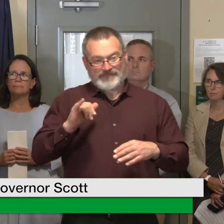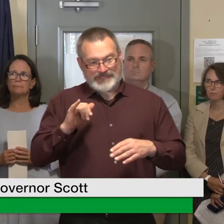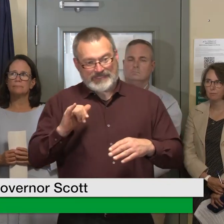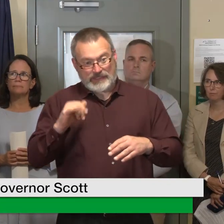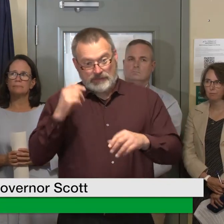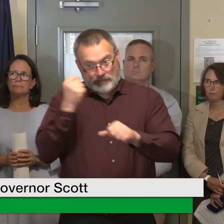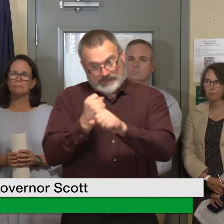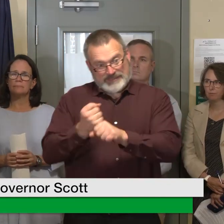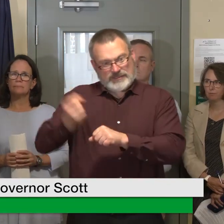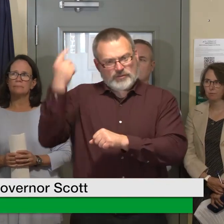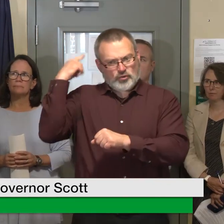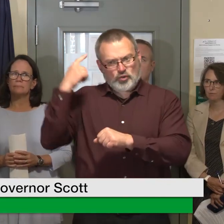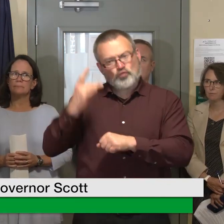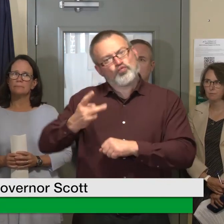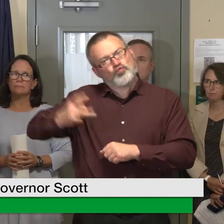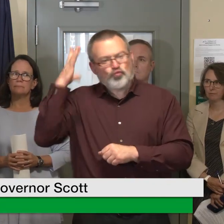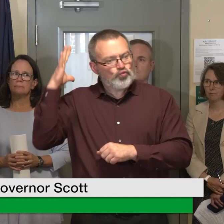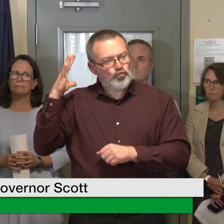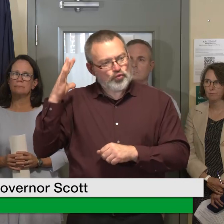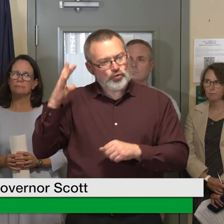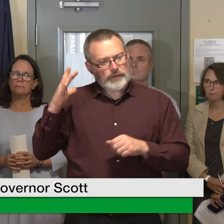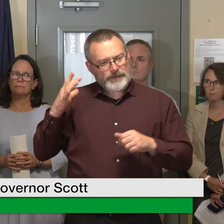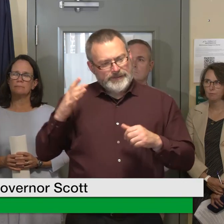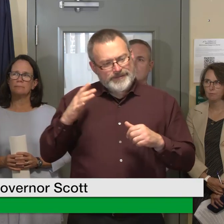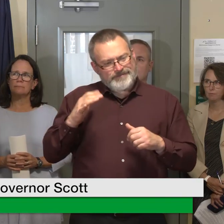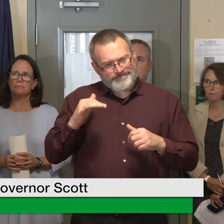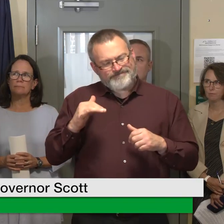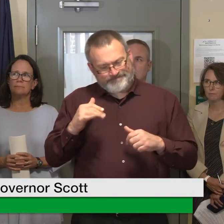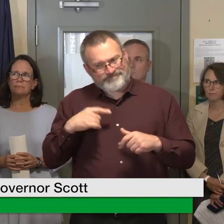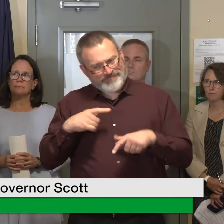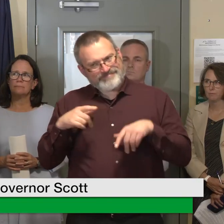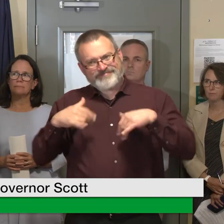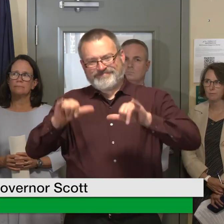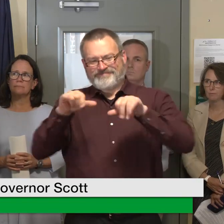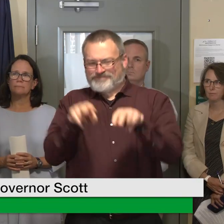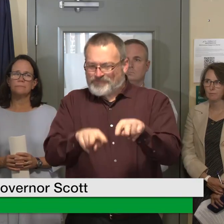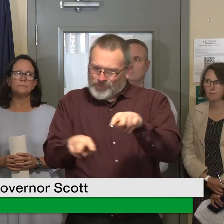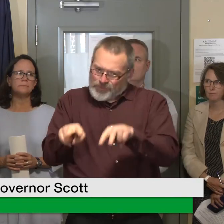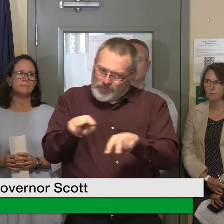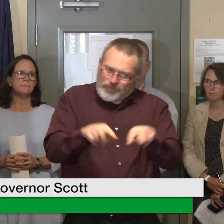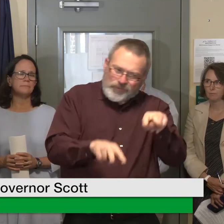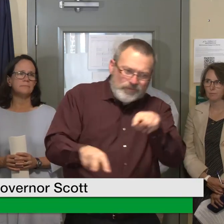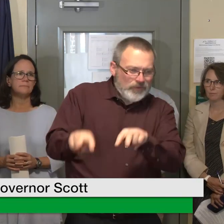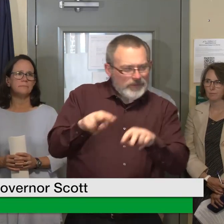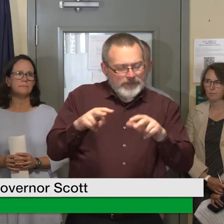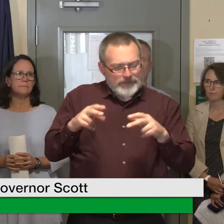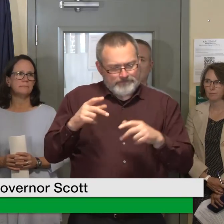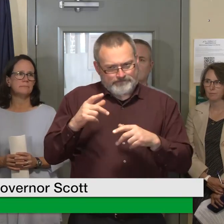is important to help us understand what needs to be designed for that site.